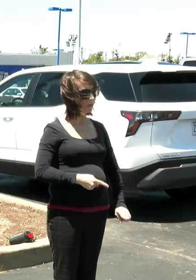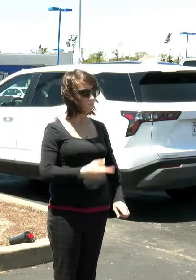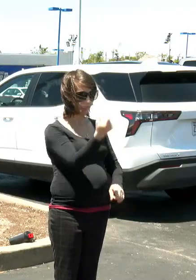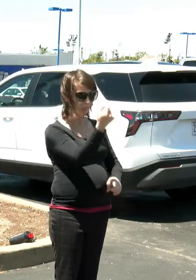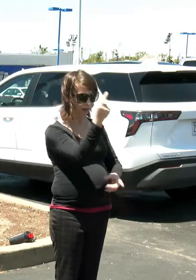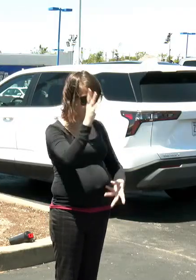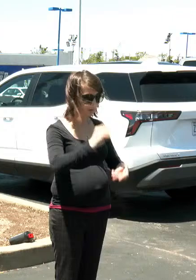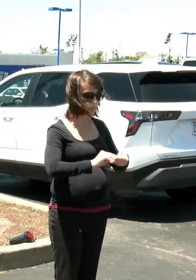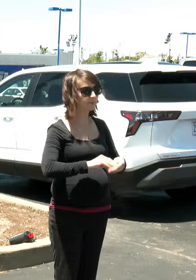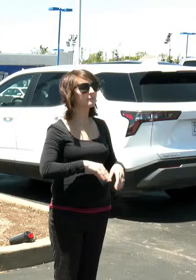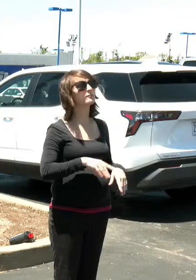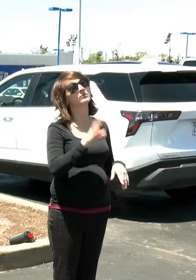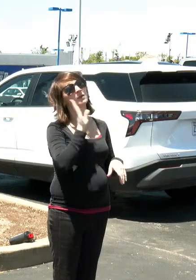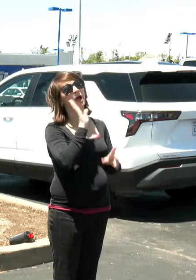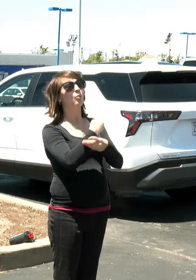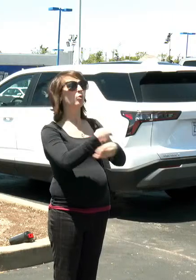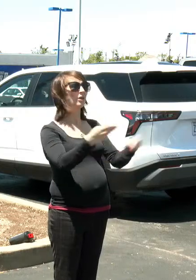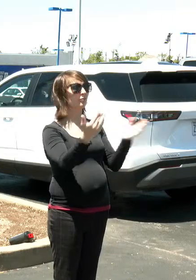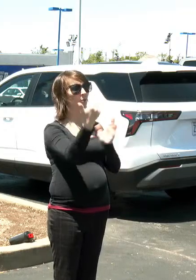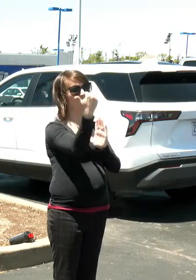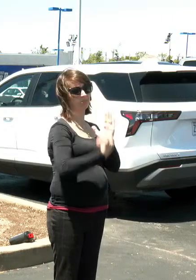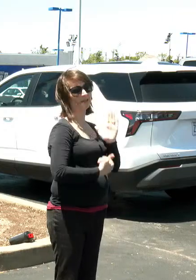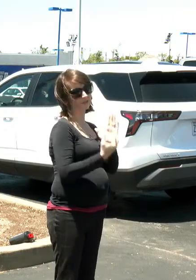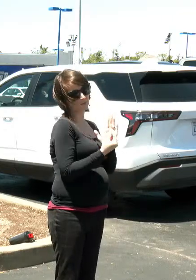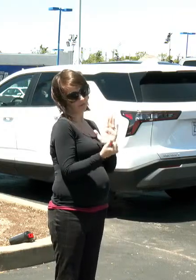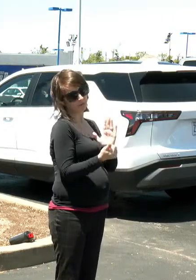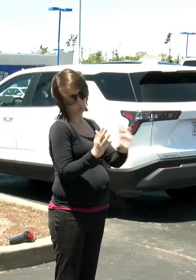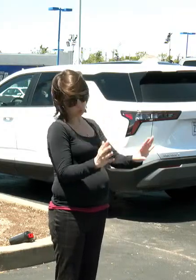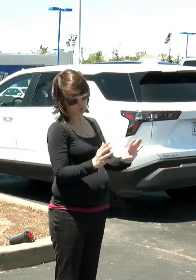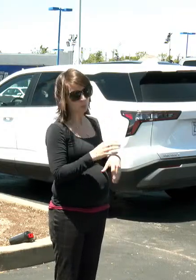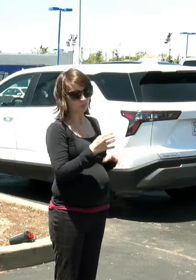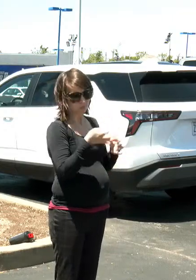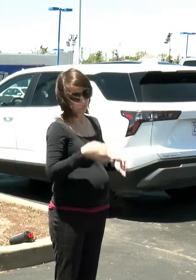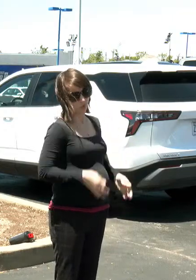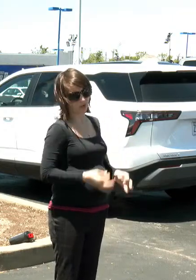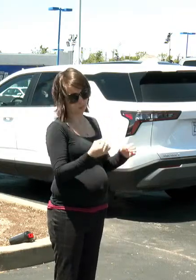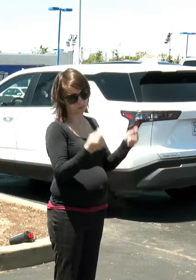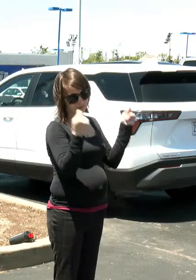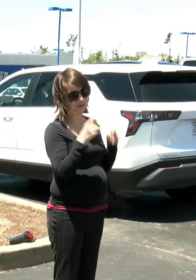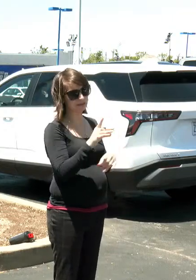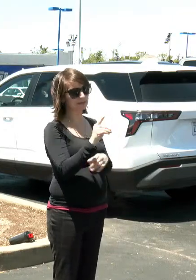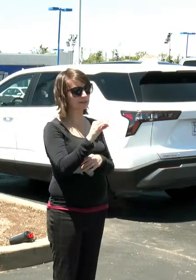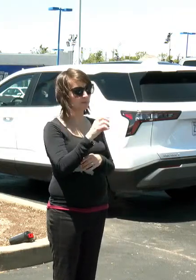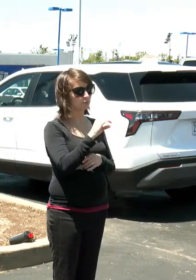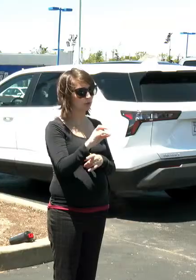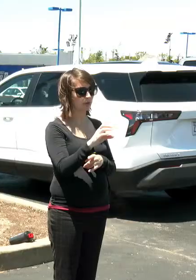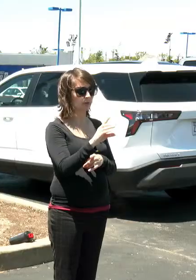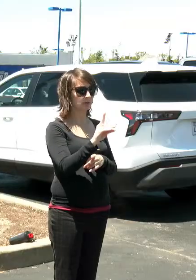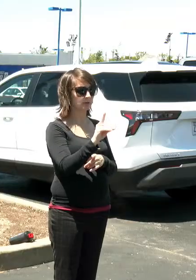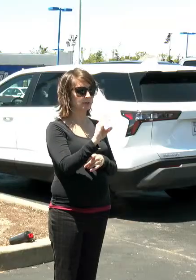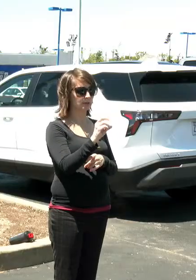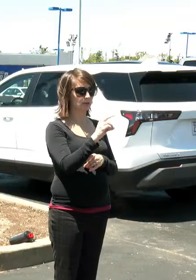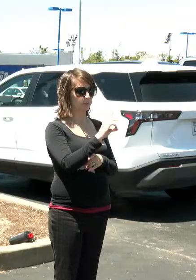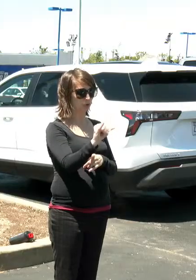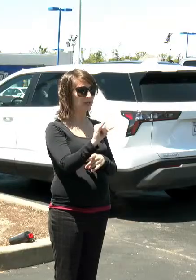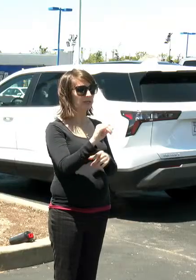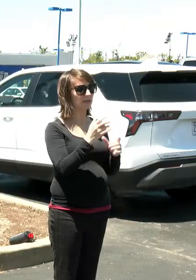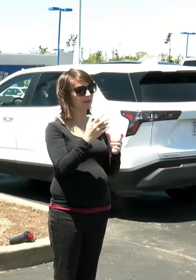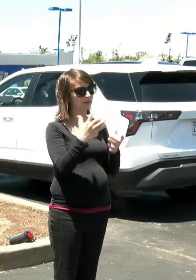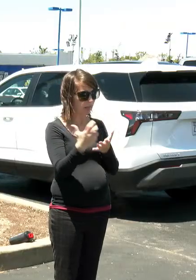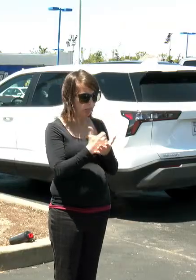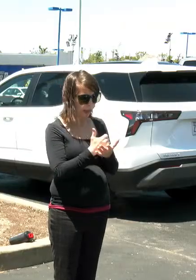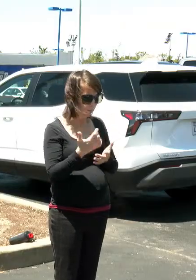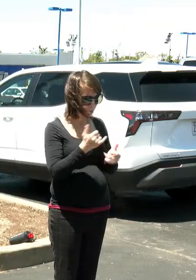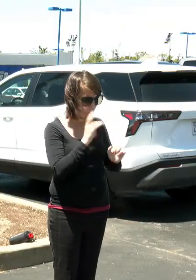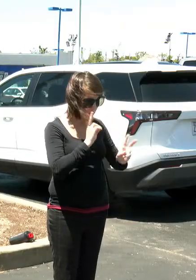and I'll give you a list of a few of those and describe them real quick. Debris clearing, that's one of our priorities. You can see that's going on,